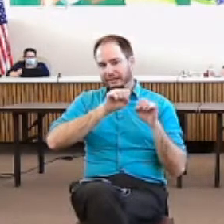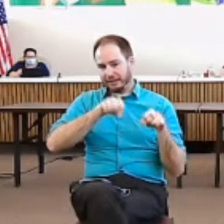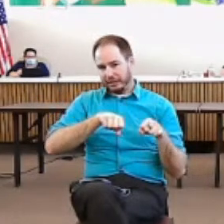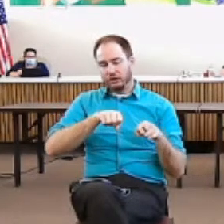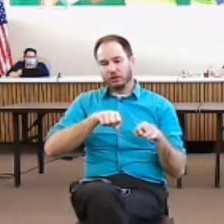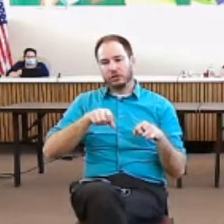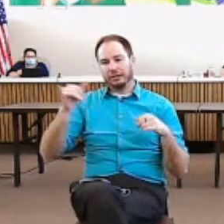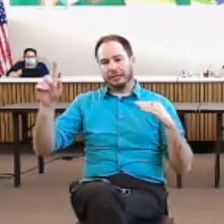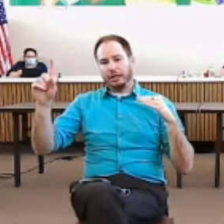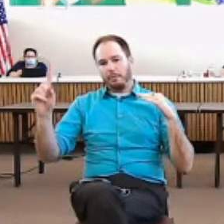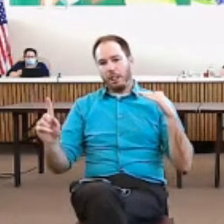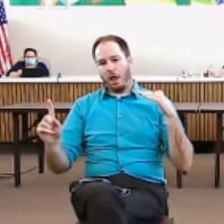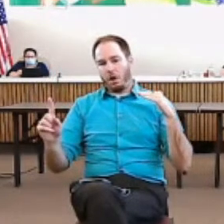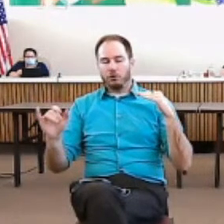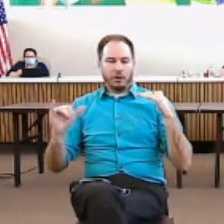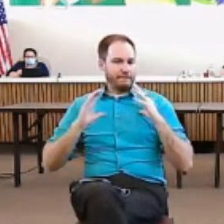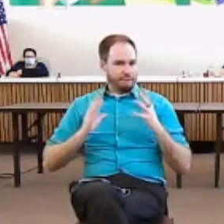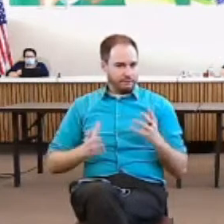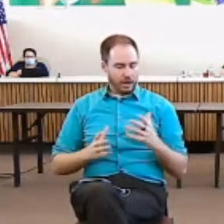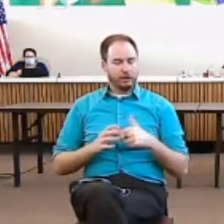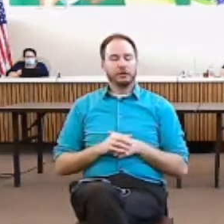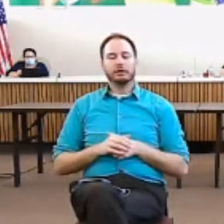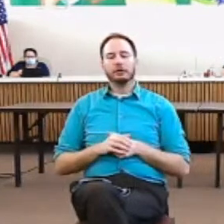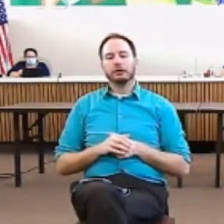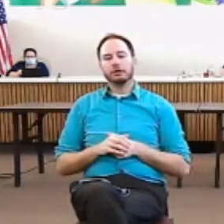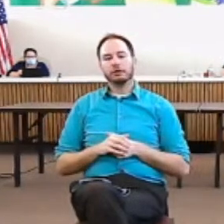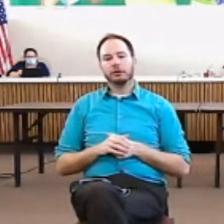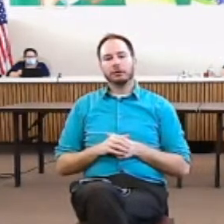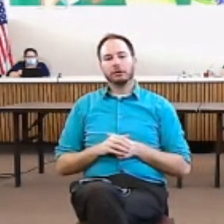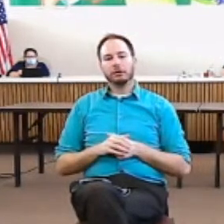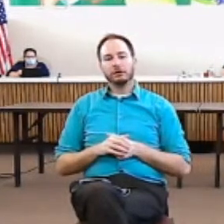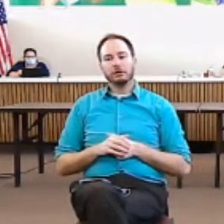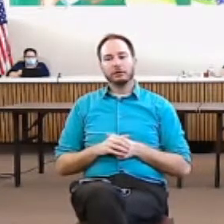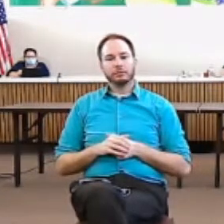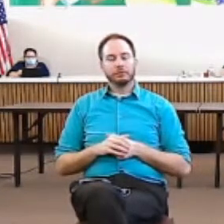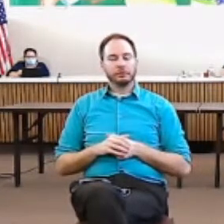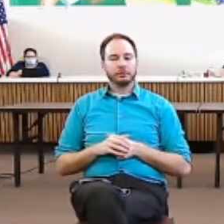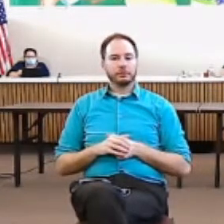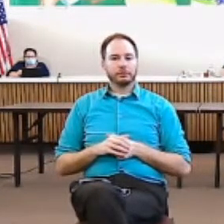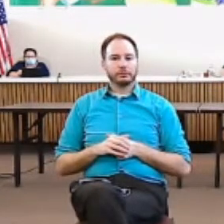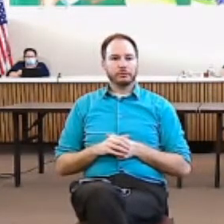So that's good. It